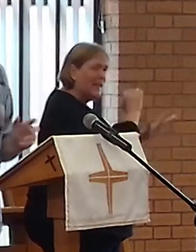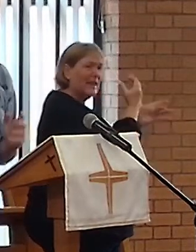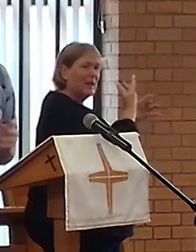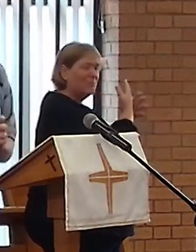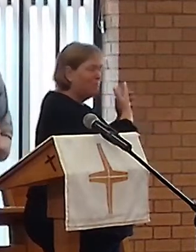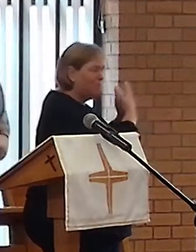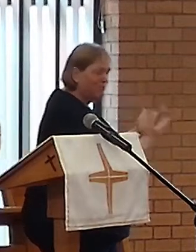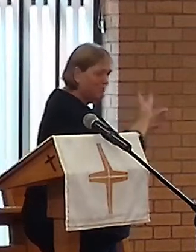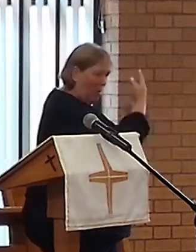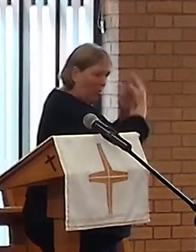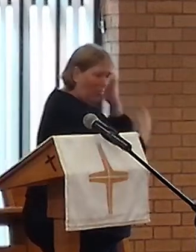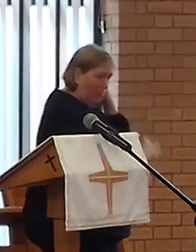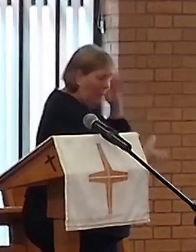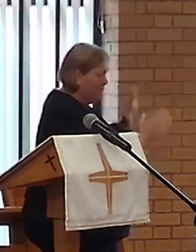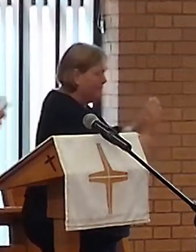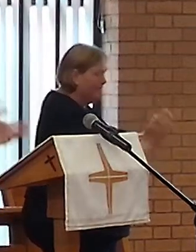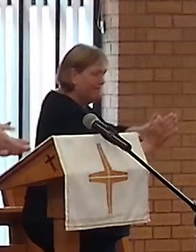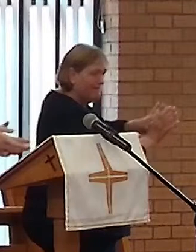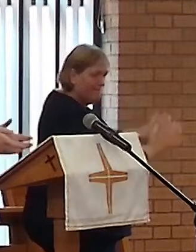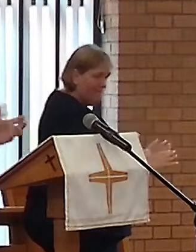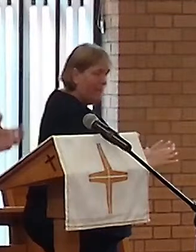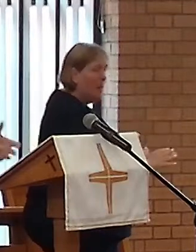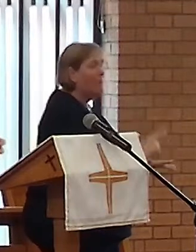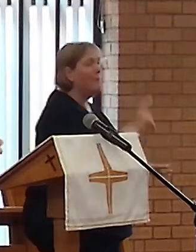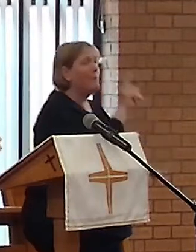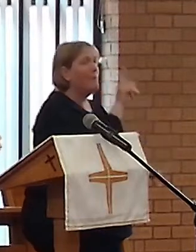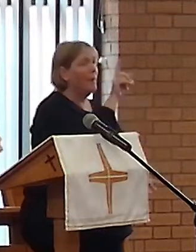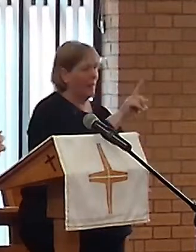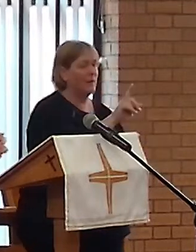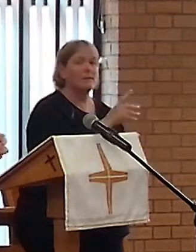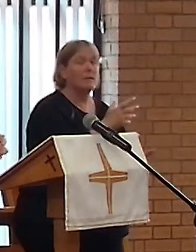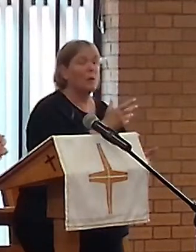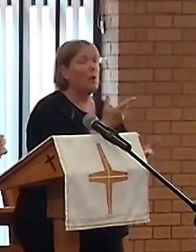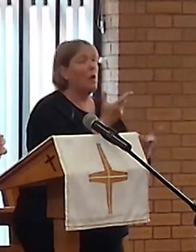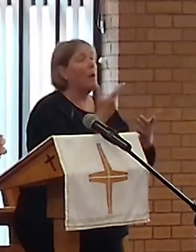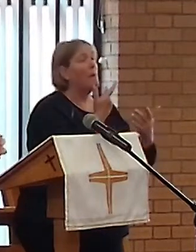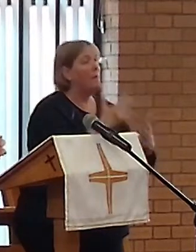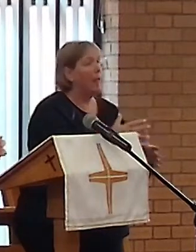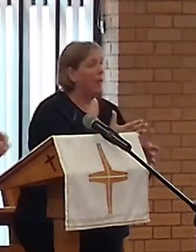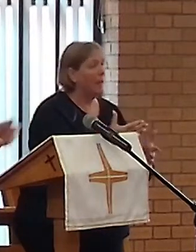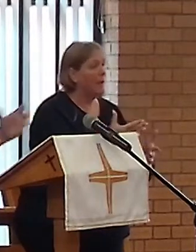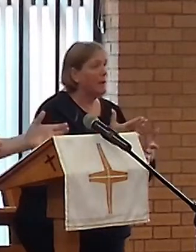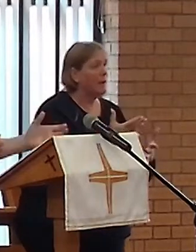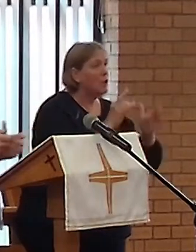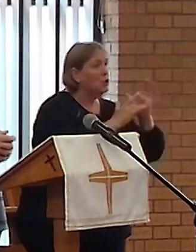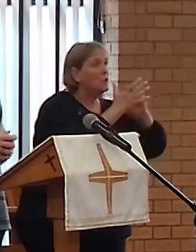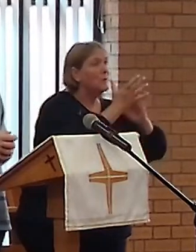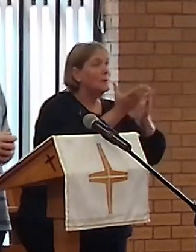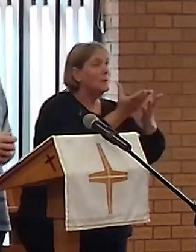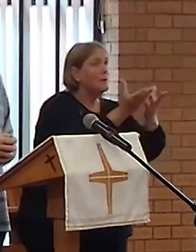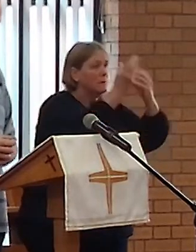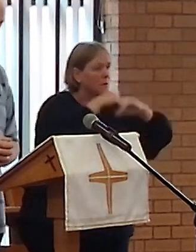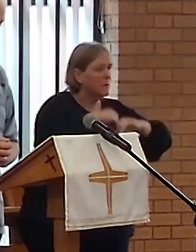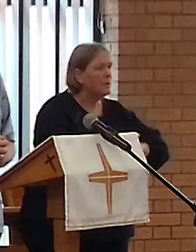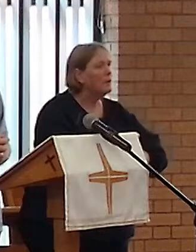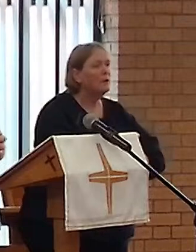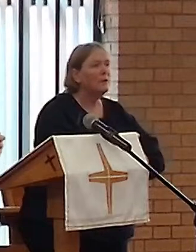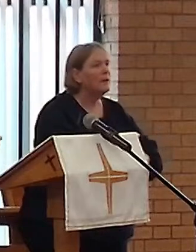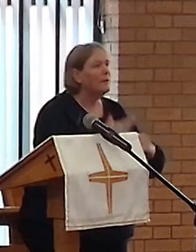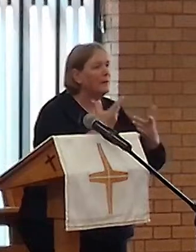But, he says, referring to this thing that has happened if you accepted Christ, that's not the way of life you